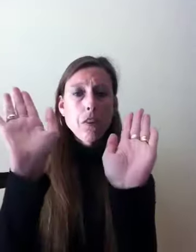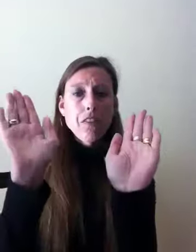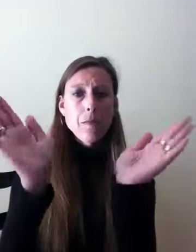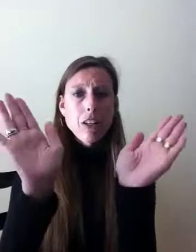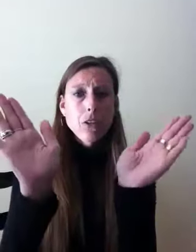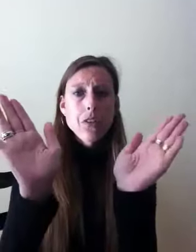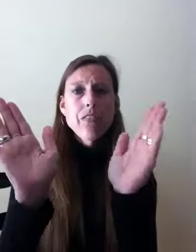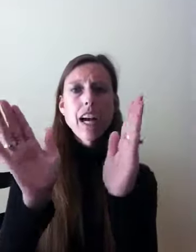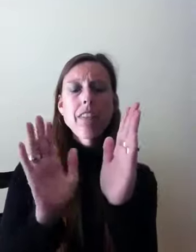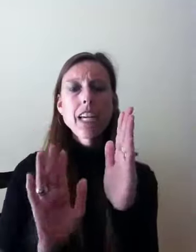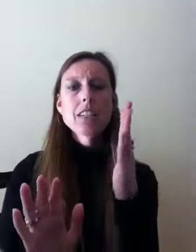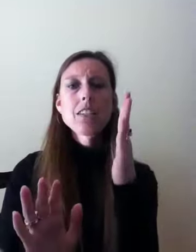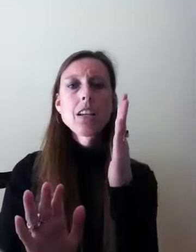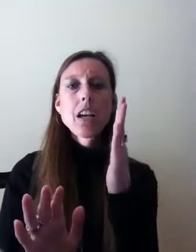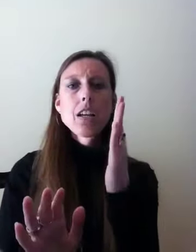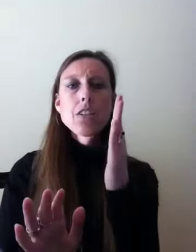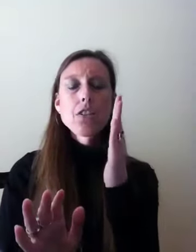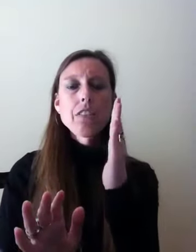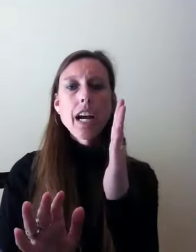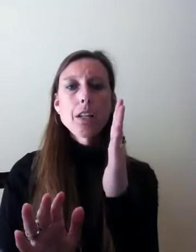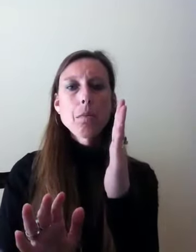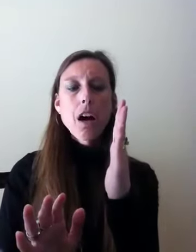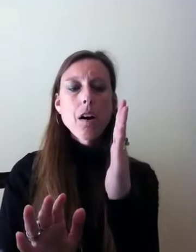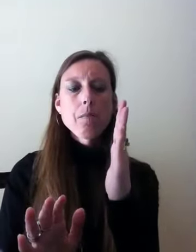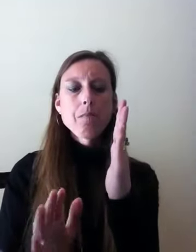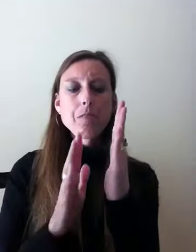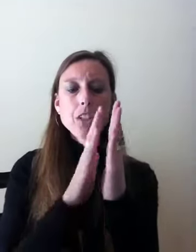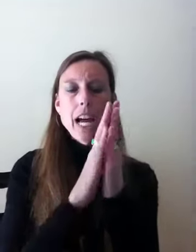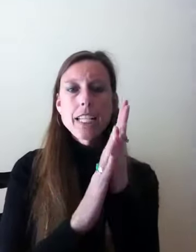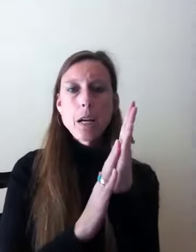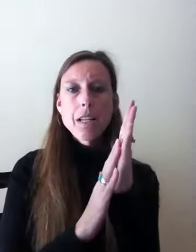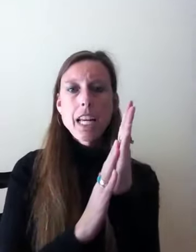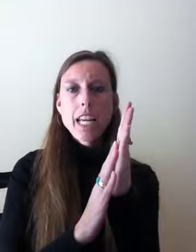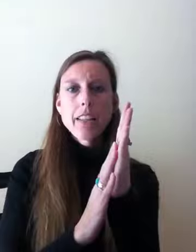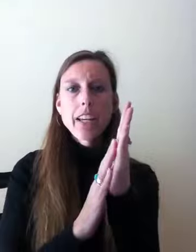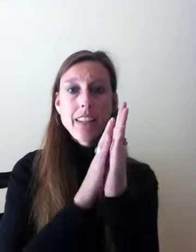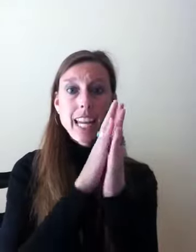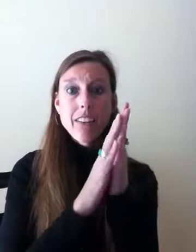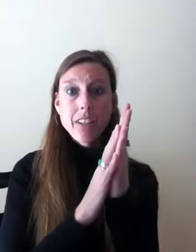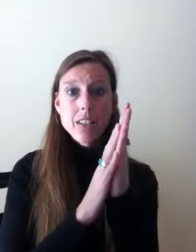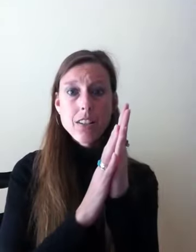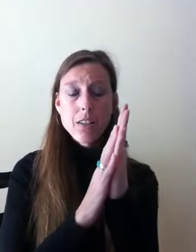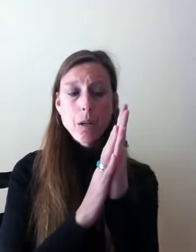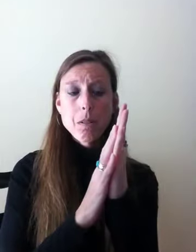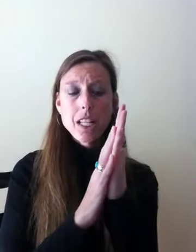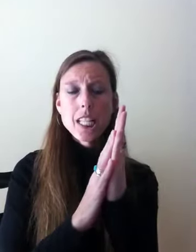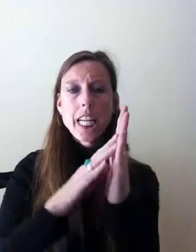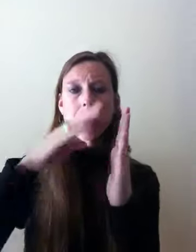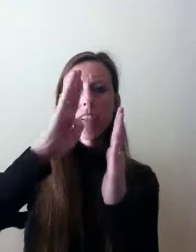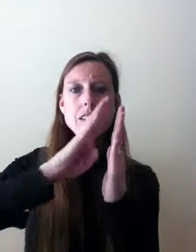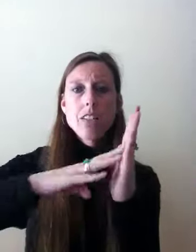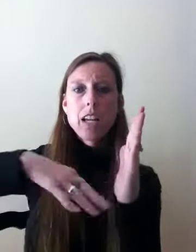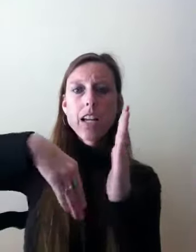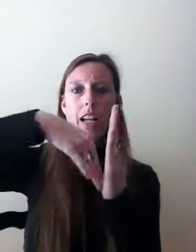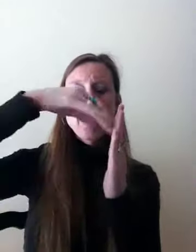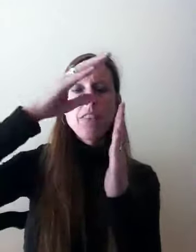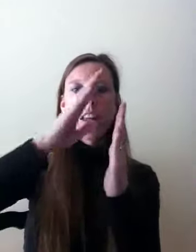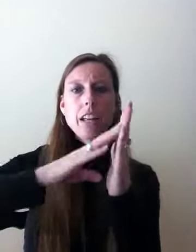them are closed five hands. So you've got your non-dominant hand like the canvas, represents the canvas, and then